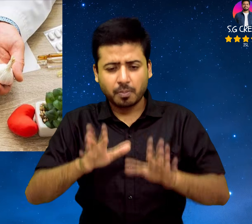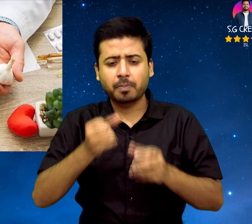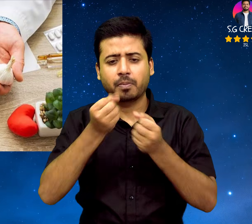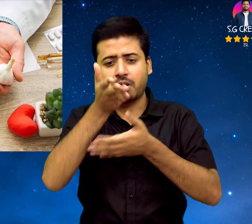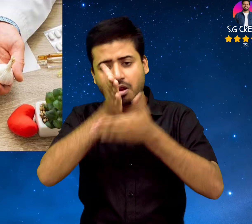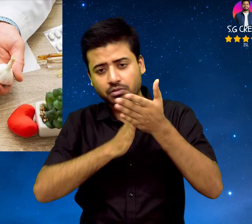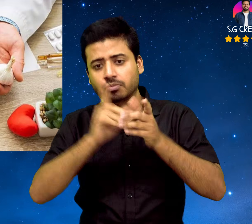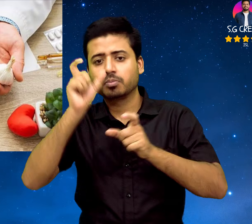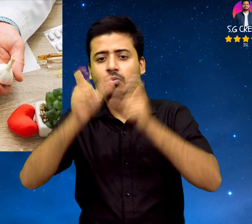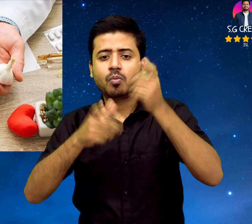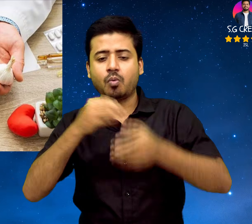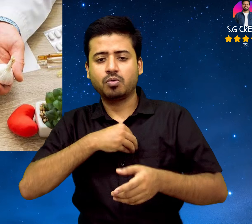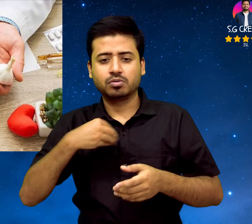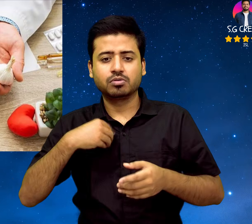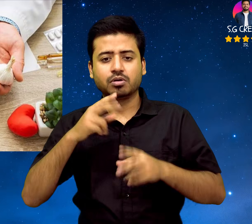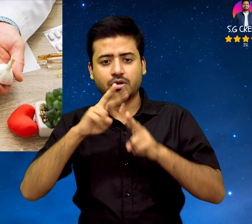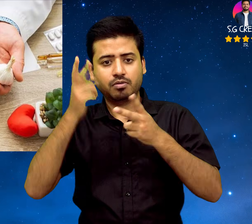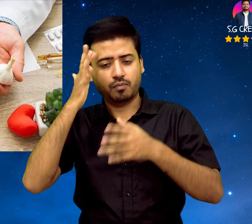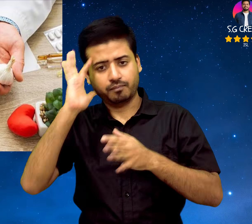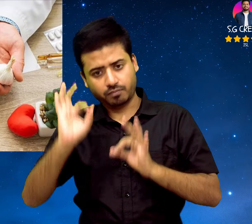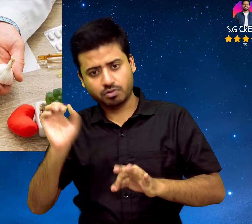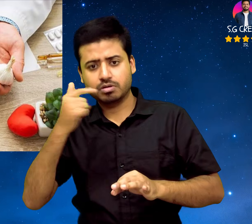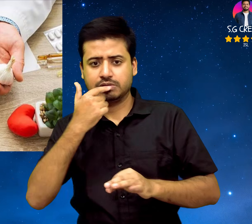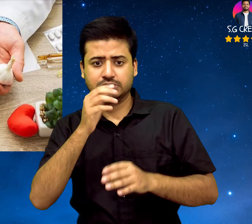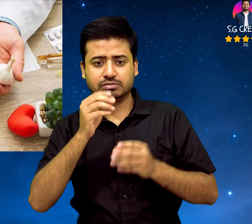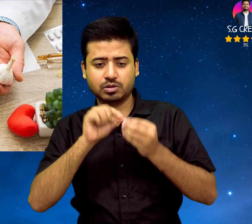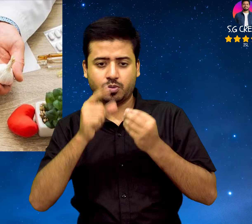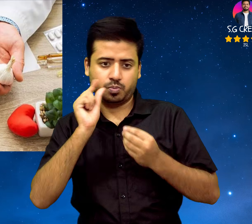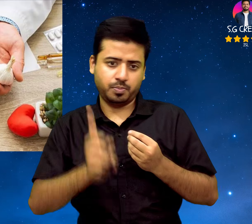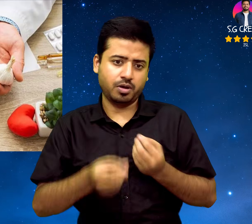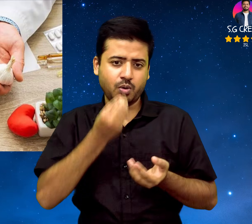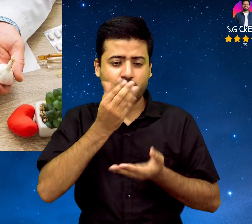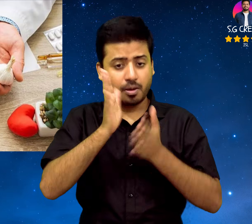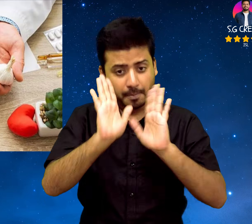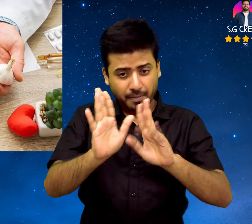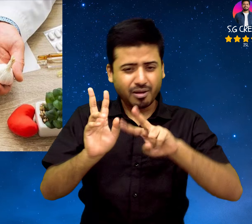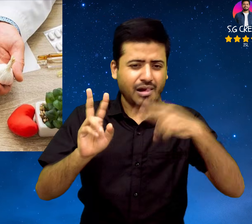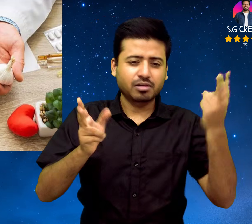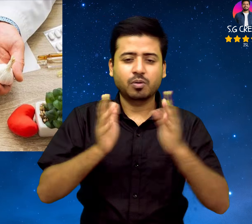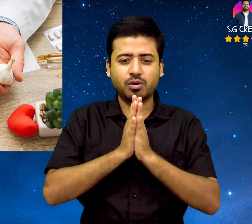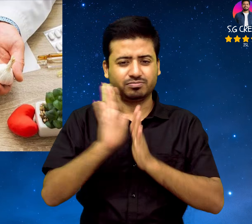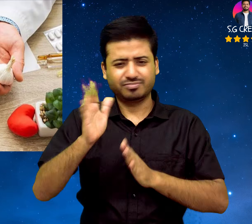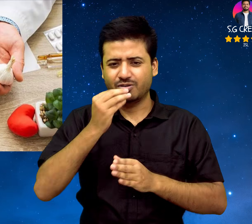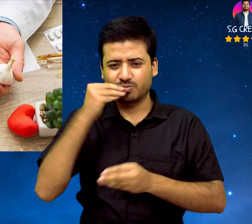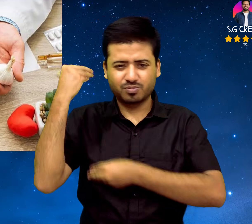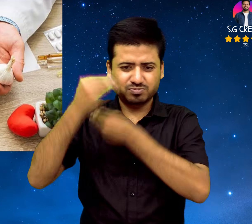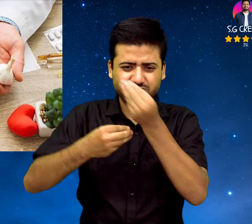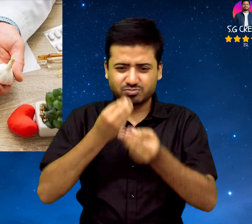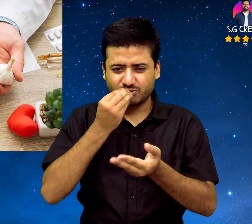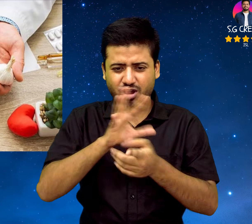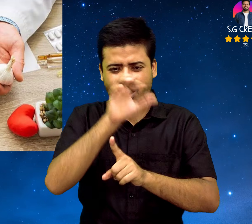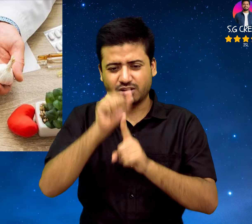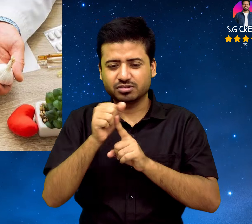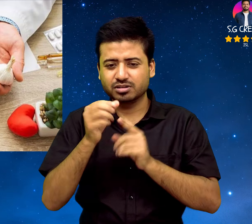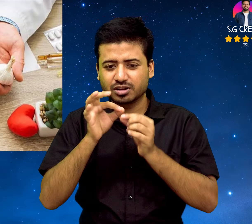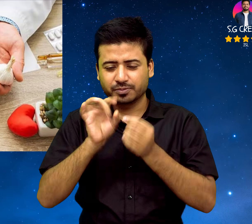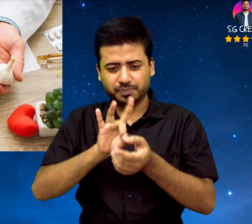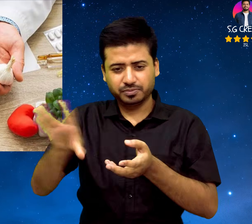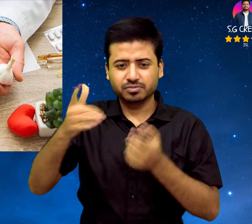SAC. SMC is particularly notable for its role in carbohydrate metabolism. Glycemic control. It